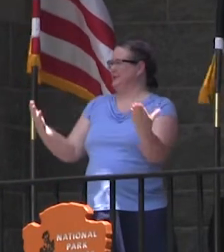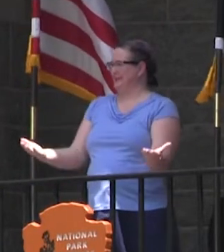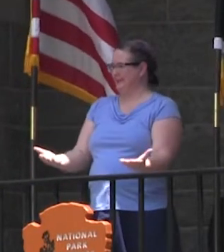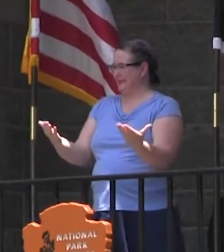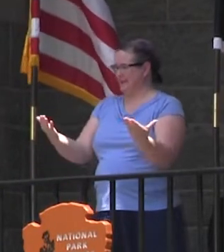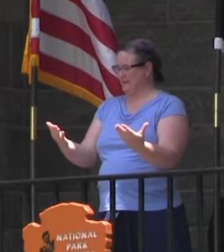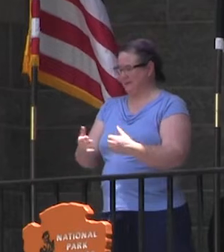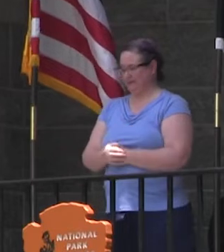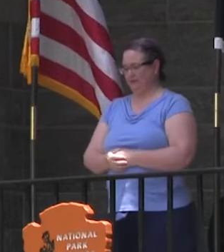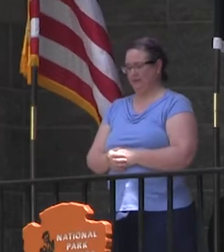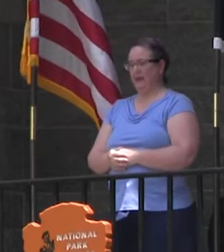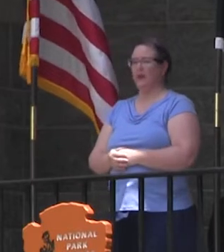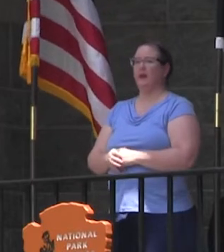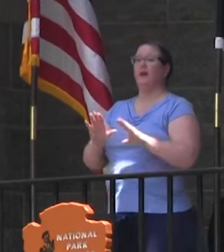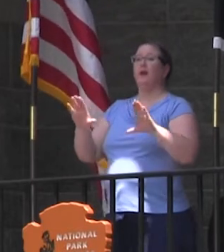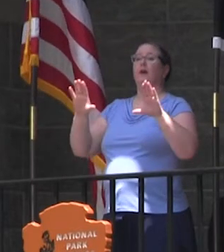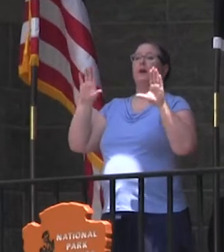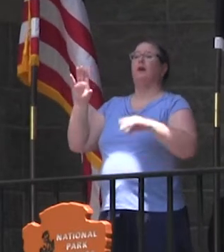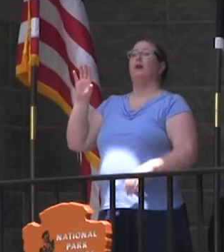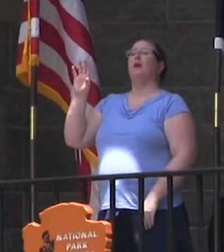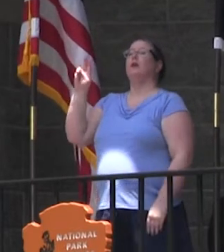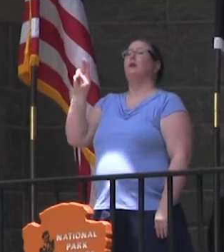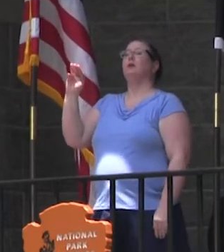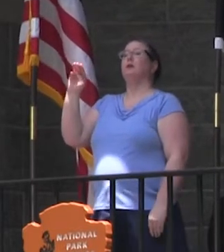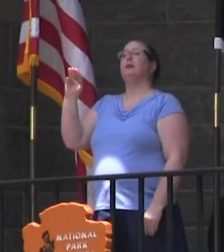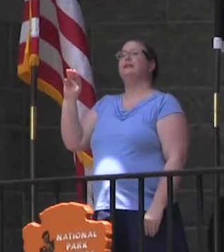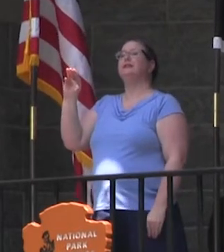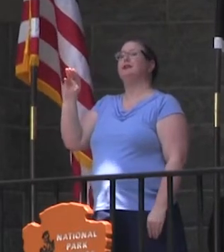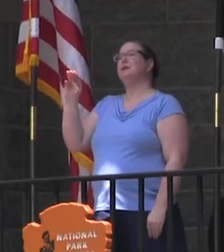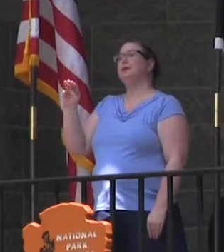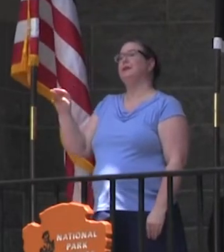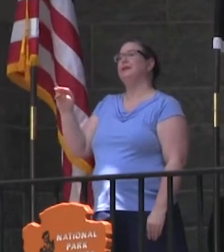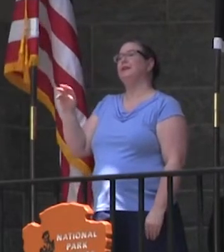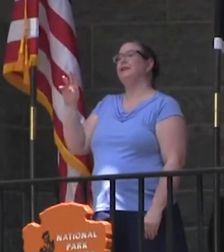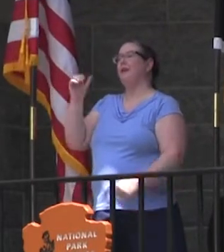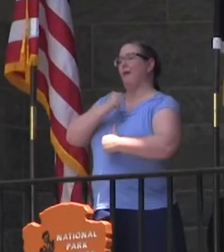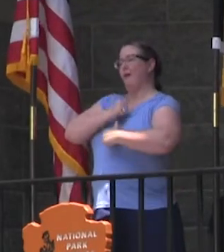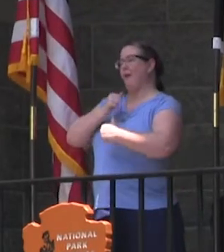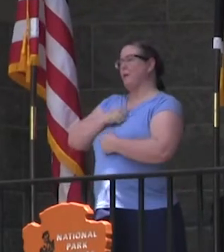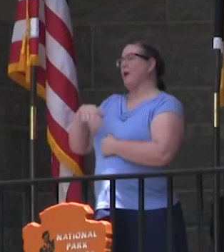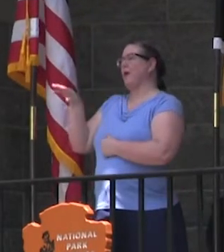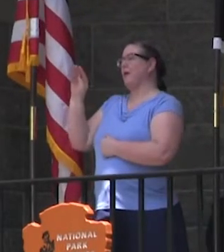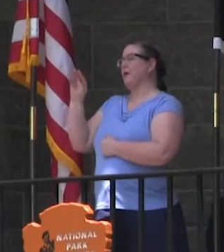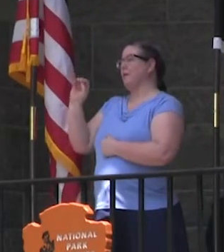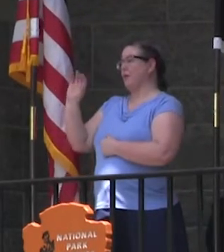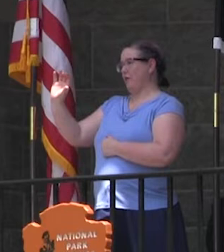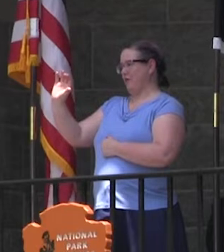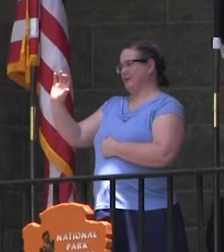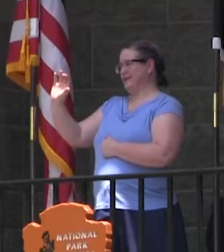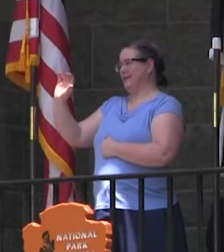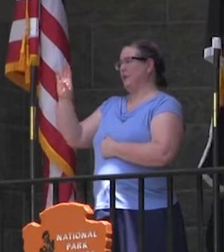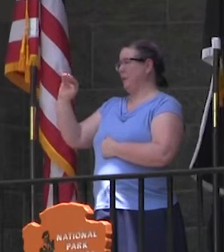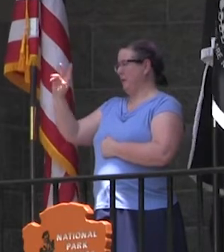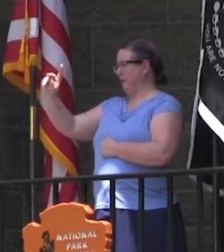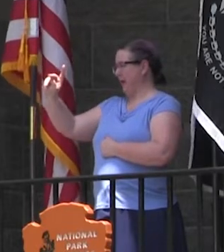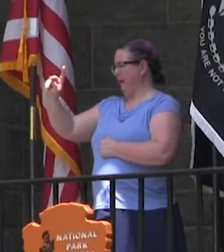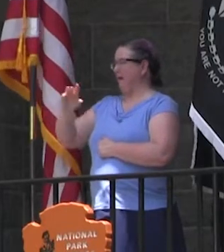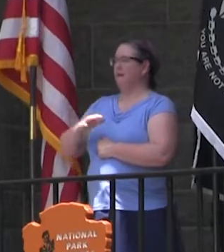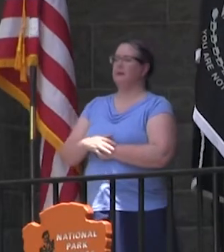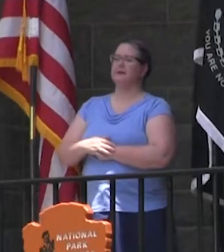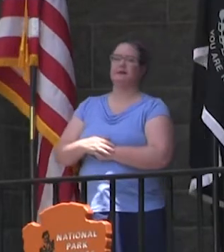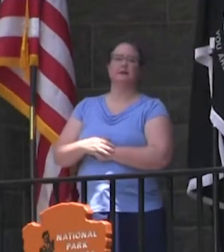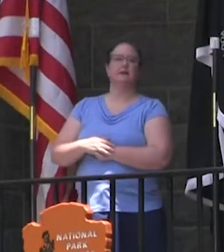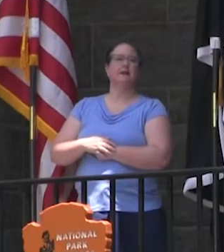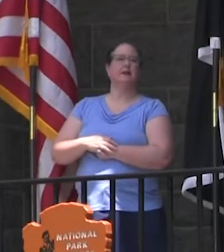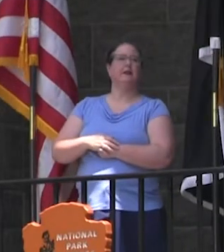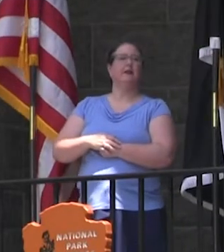this, the wonderful U.S. Army Maneuver Center of Excellence Band, led by Staff Sergeant